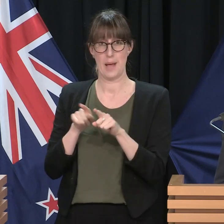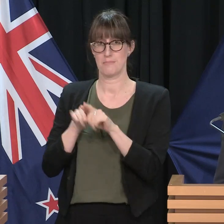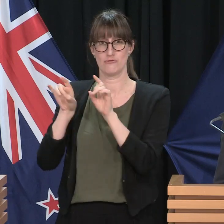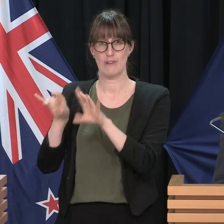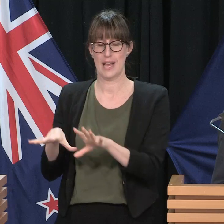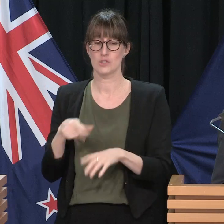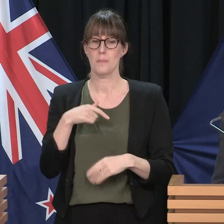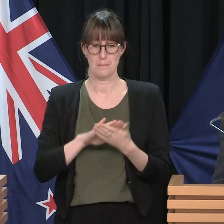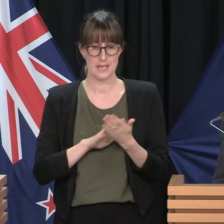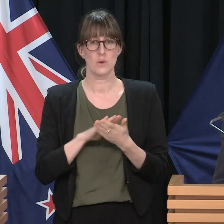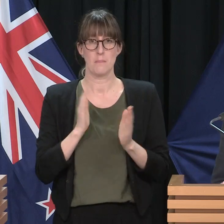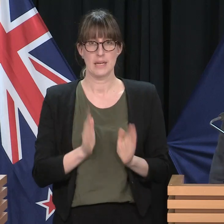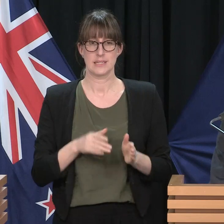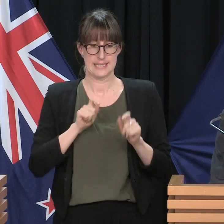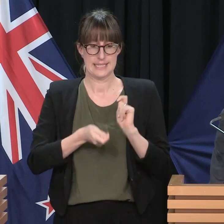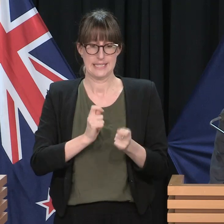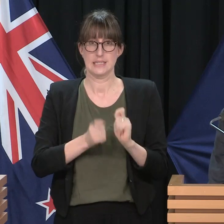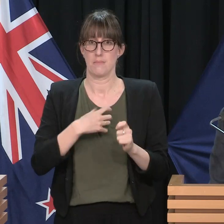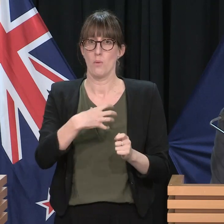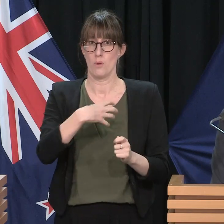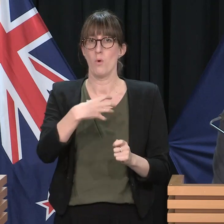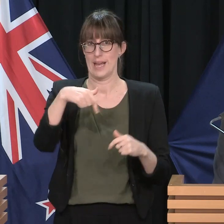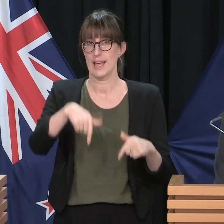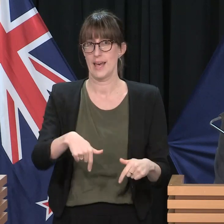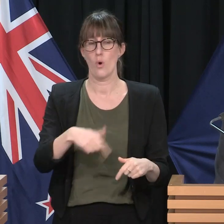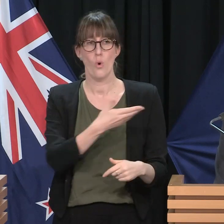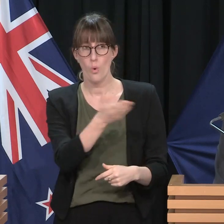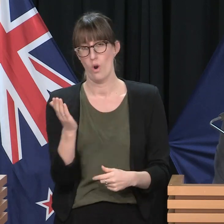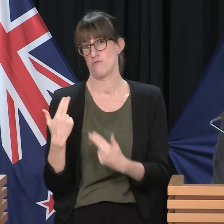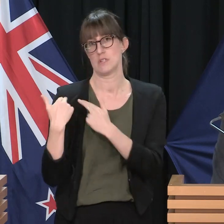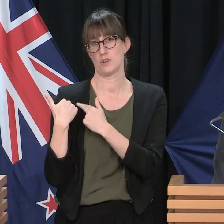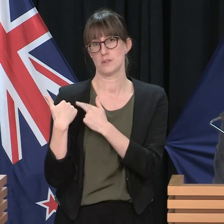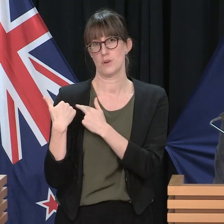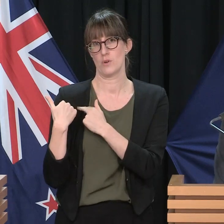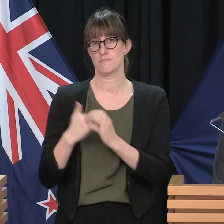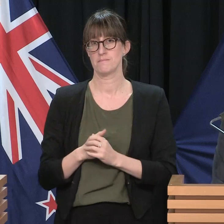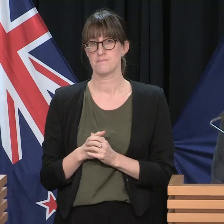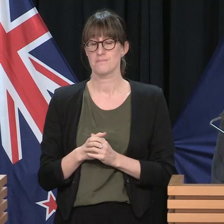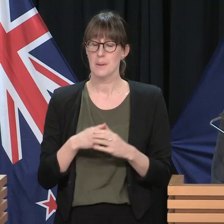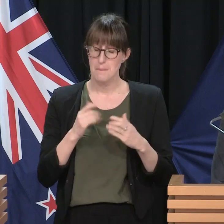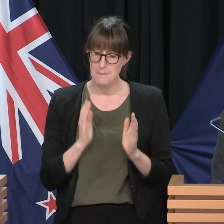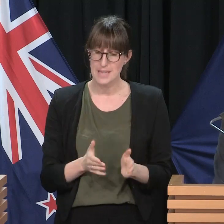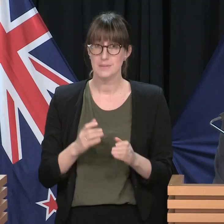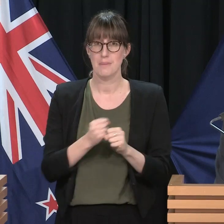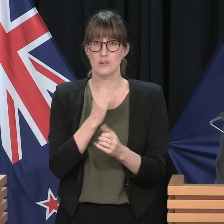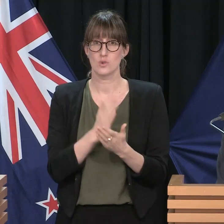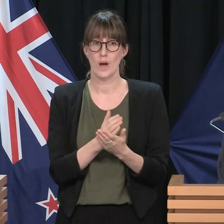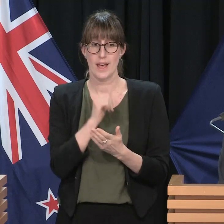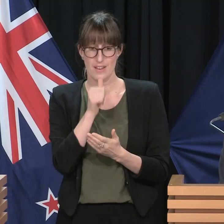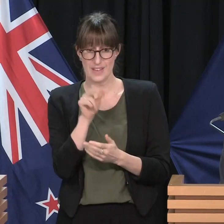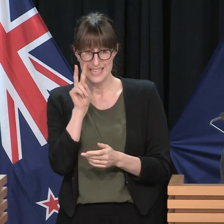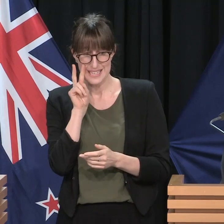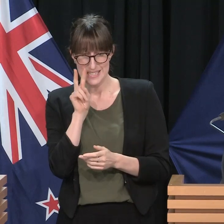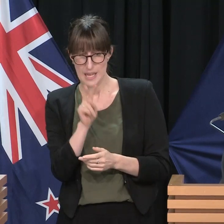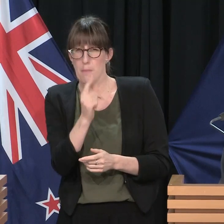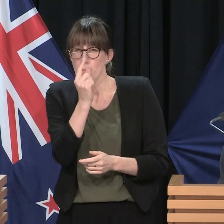overall response, and everybody has a role to play here. We need to make sure that we detect any possible cases of